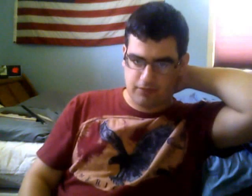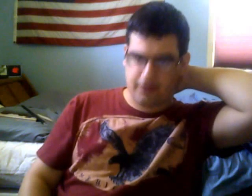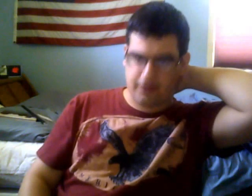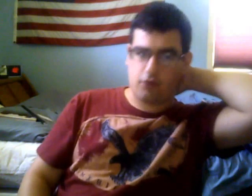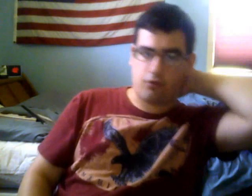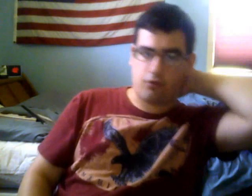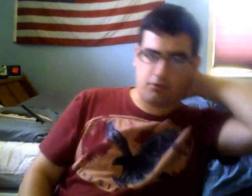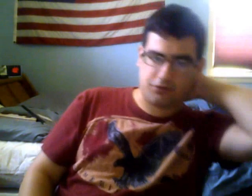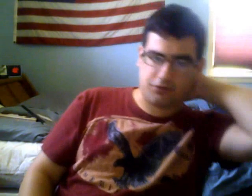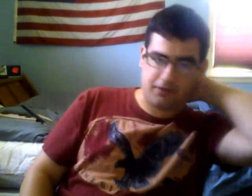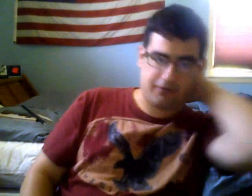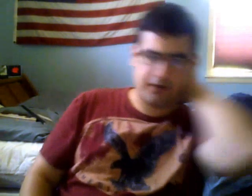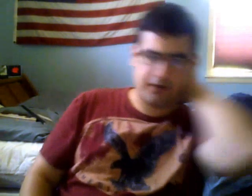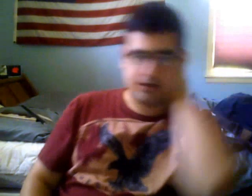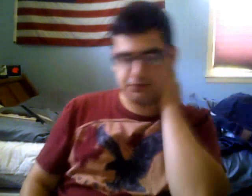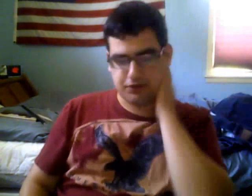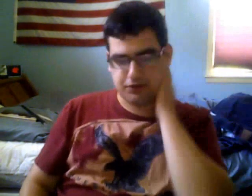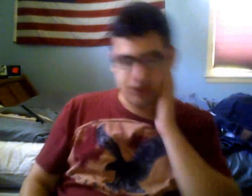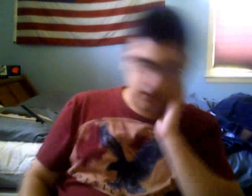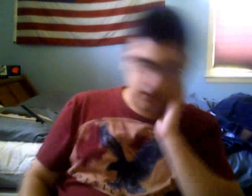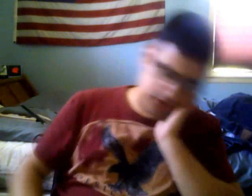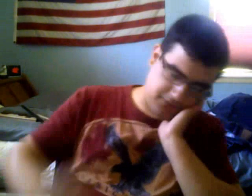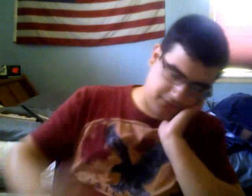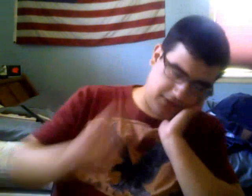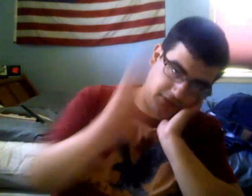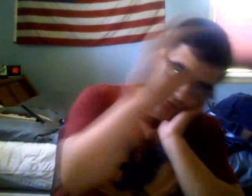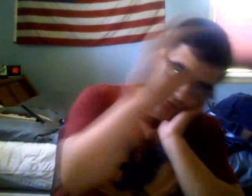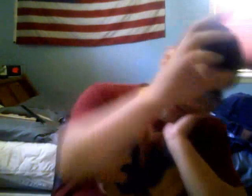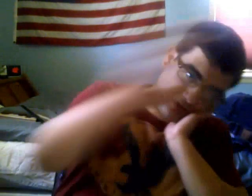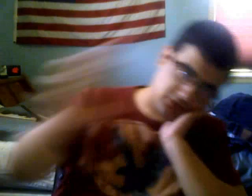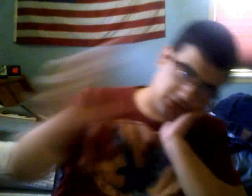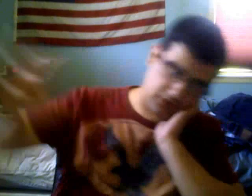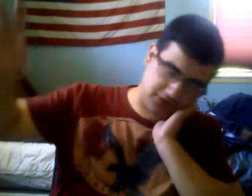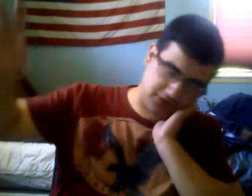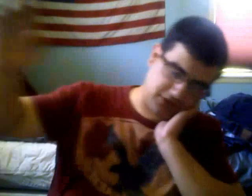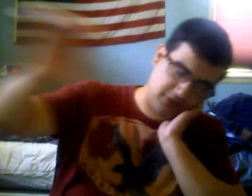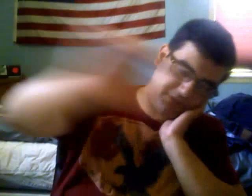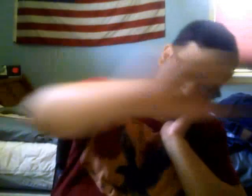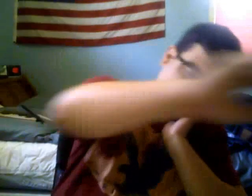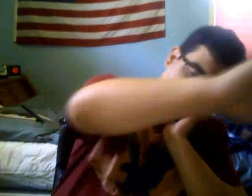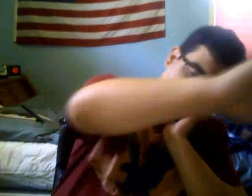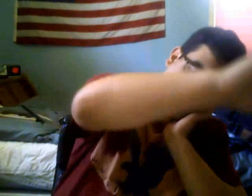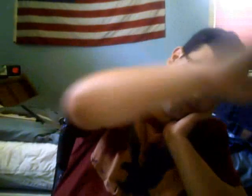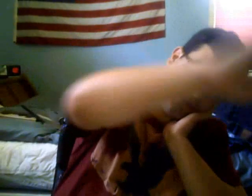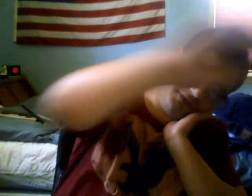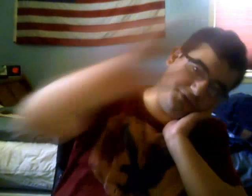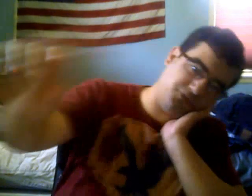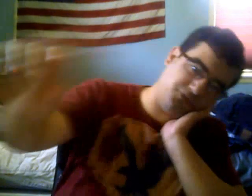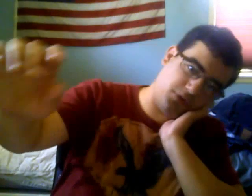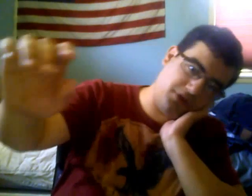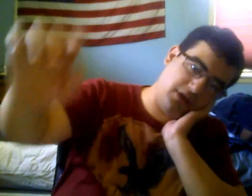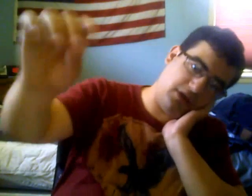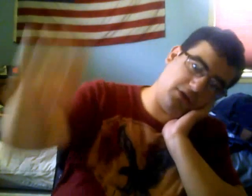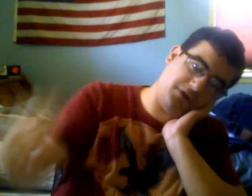not like an overall majority, but a very high majority. The Electoral College was basically 297 to 240. Carter